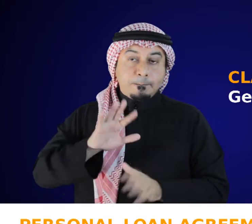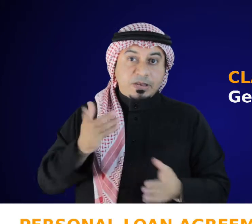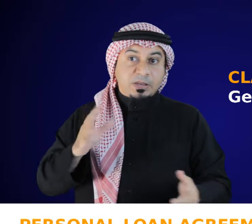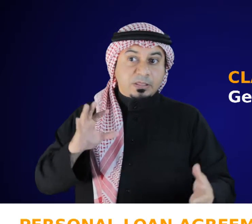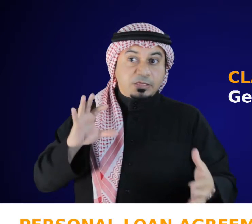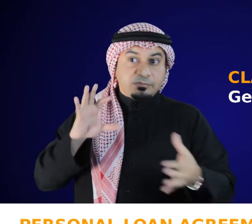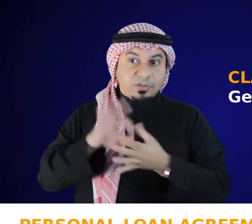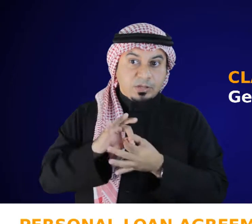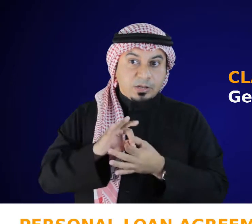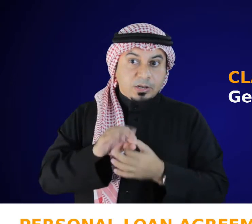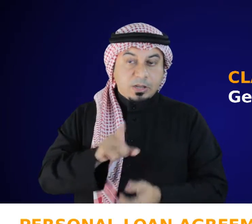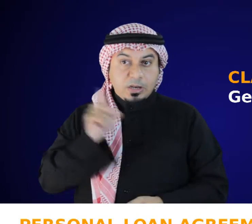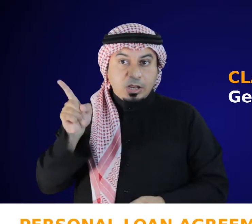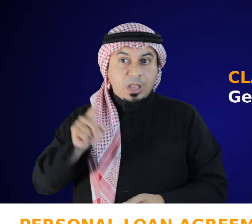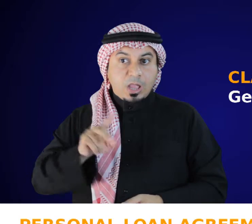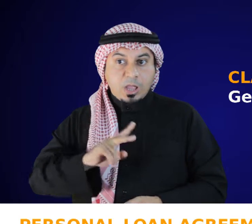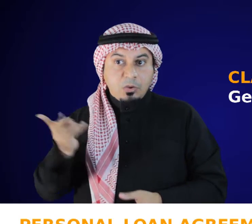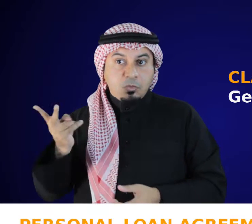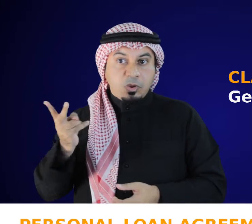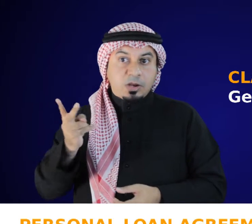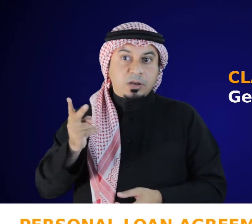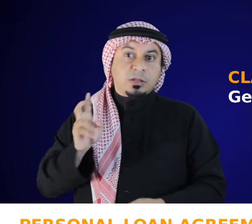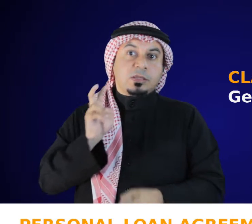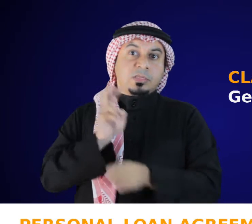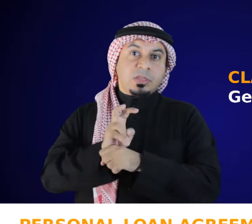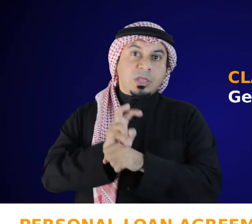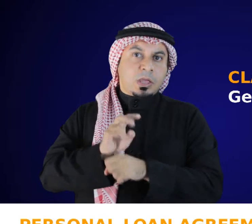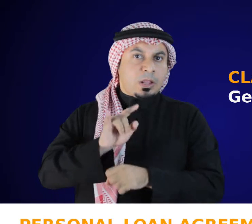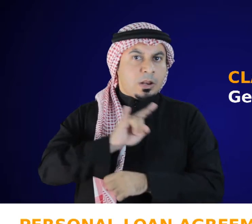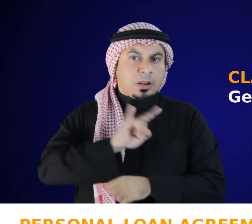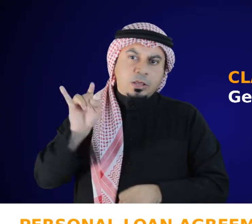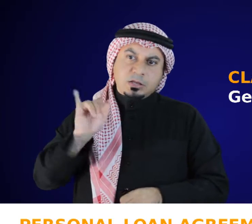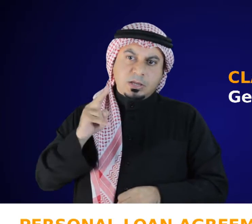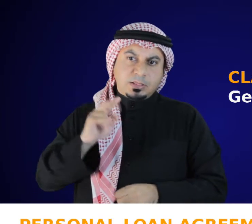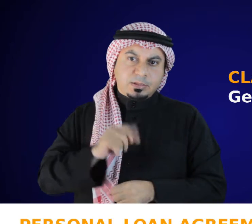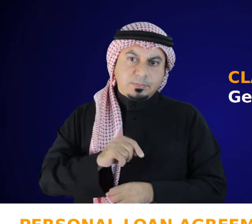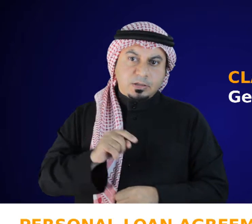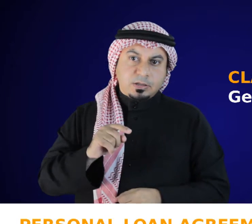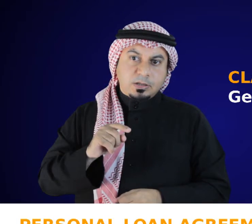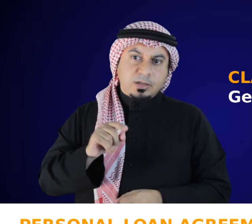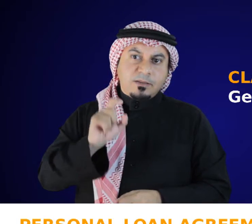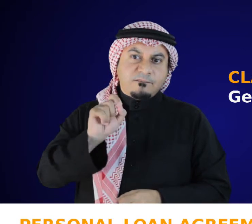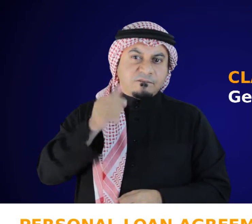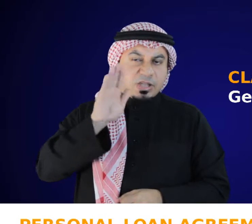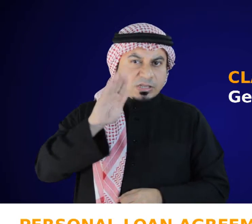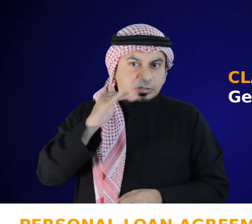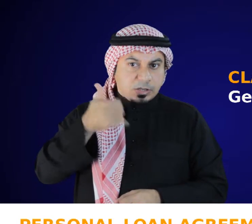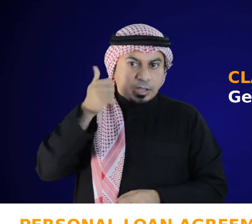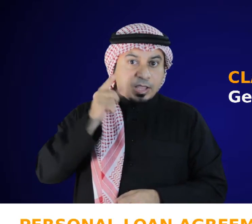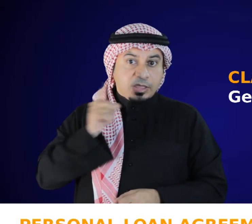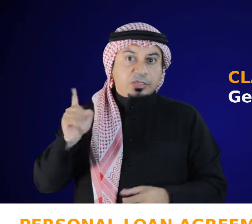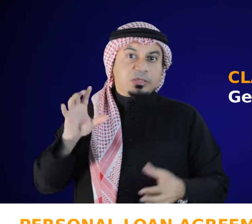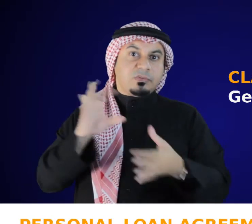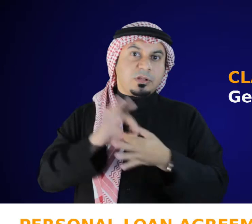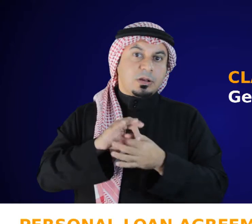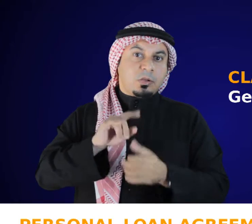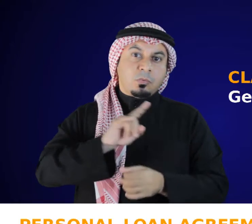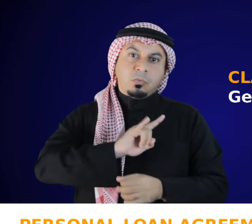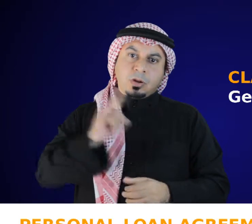It has been agreed that the maturity of the debt shall not nullify or terminate this agreement, as the terms and conditions of this